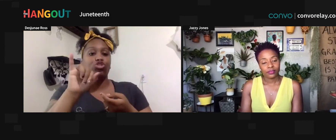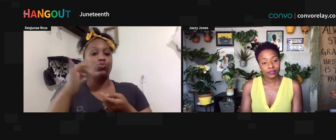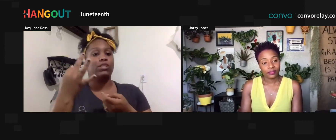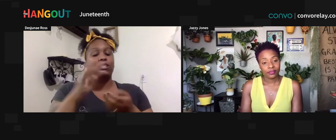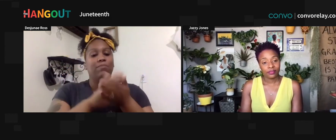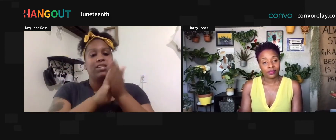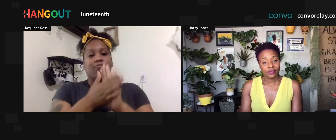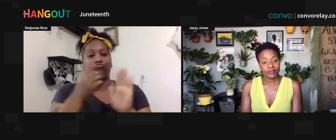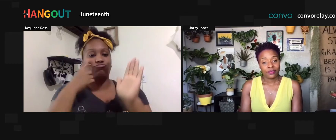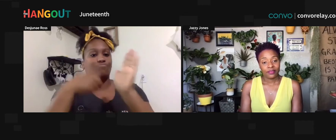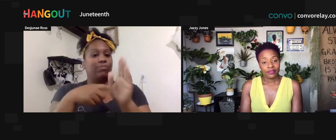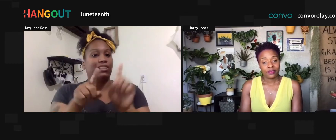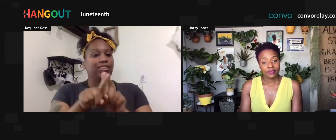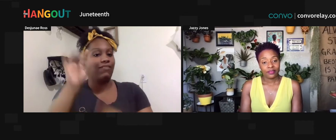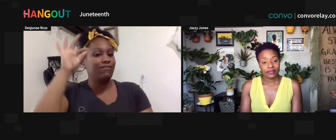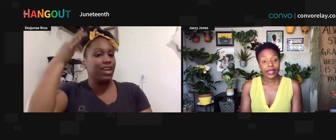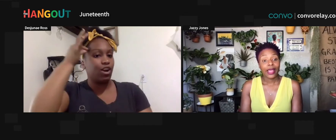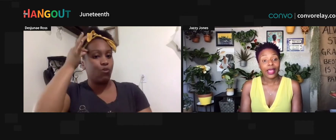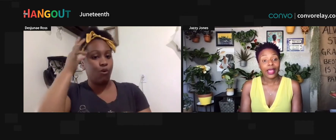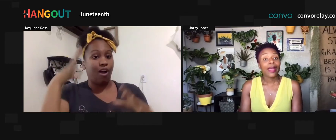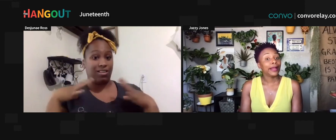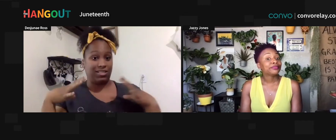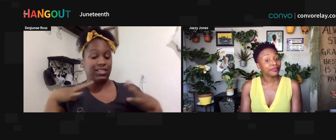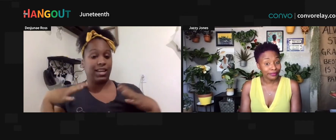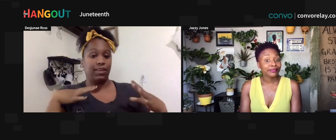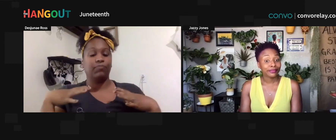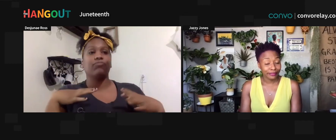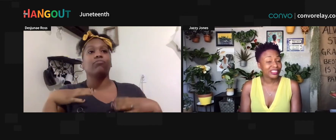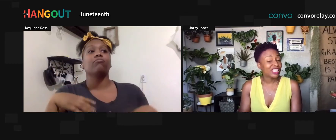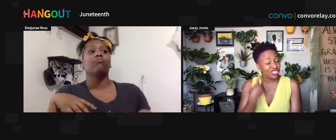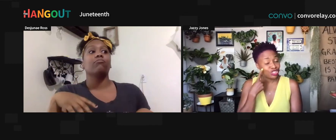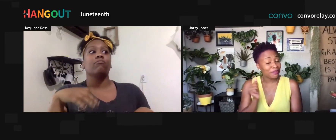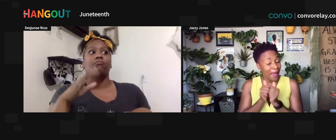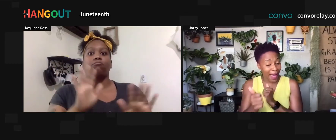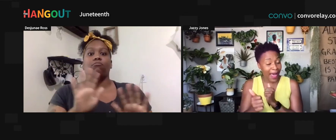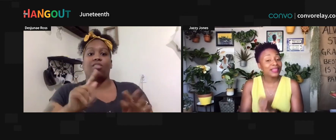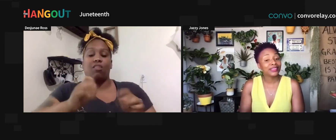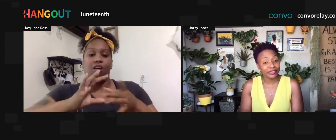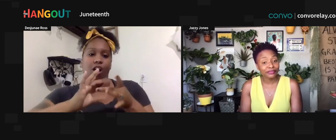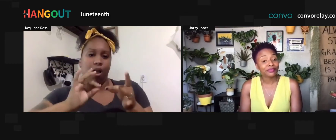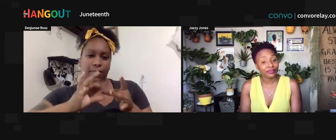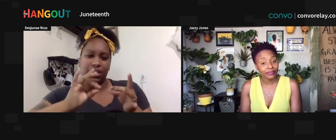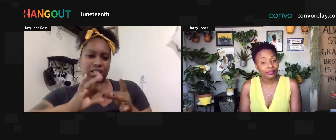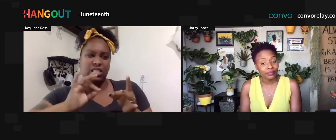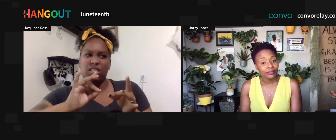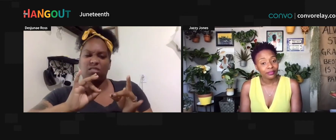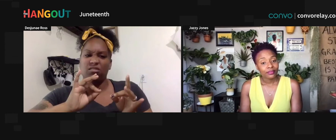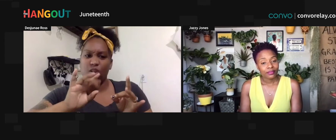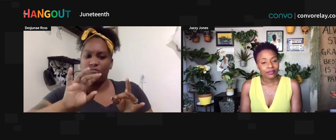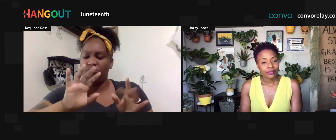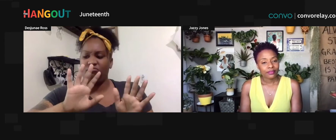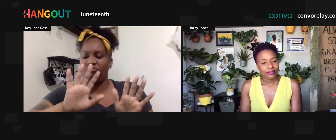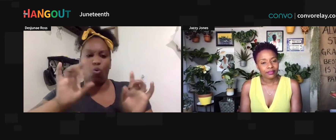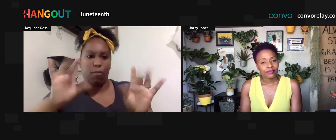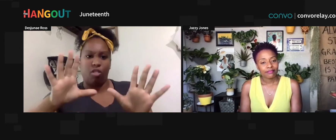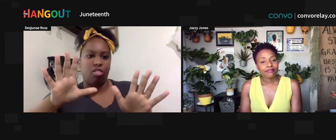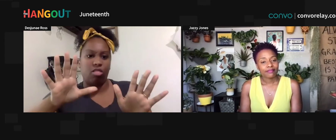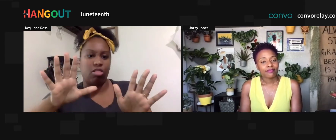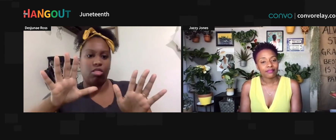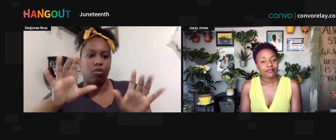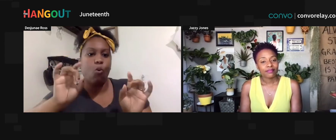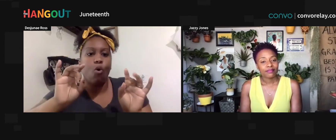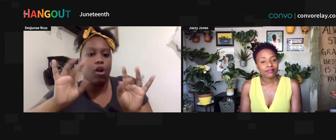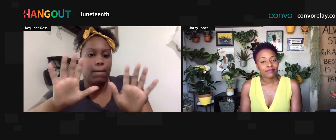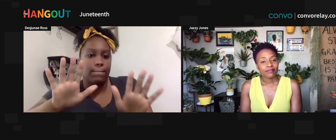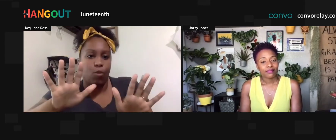lot of discussion around June 19th becoming recognized as a federal holiday. And this was just last night. And some of the comments that people